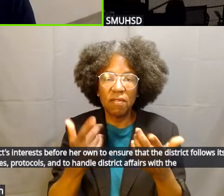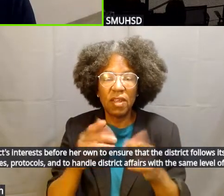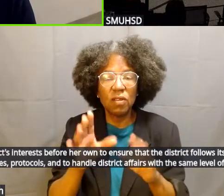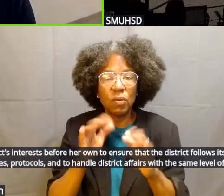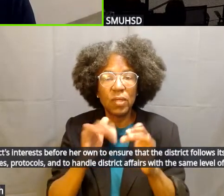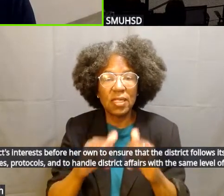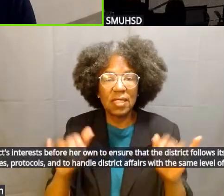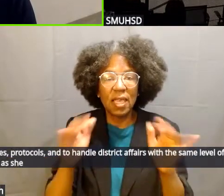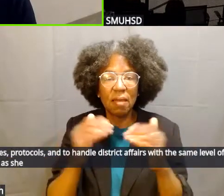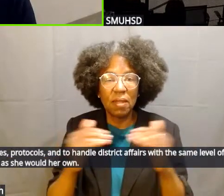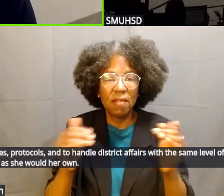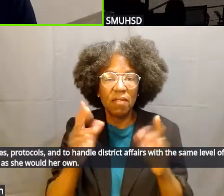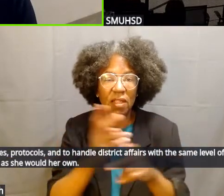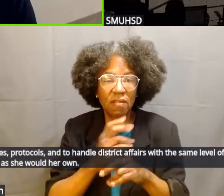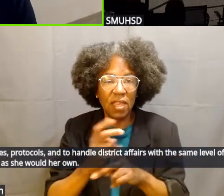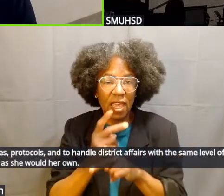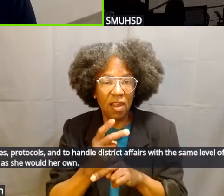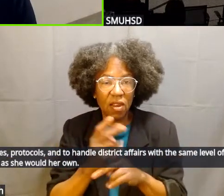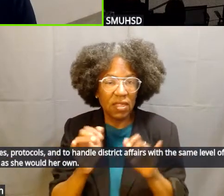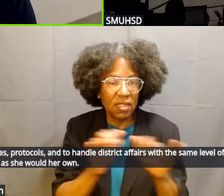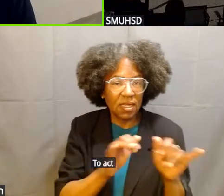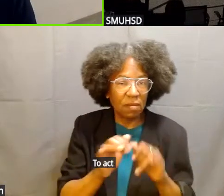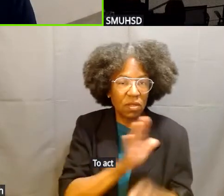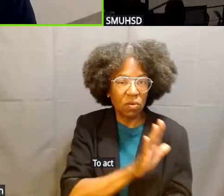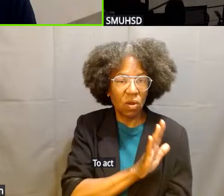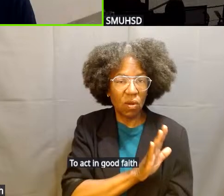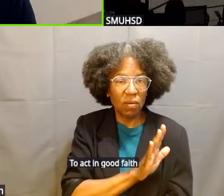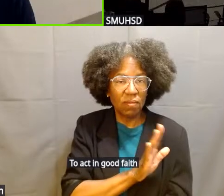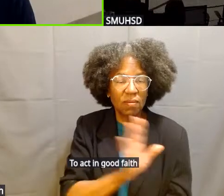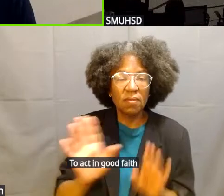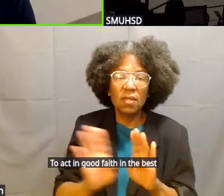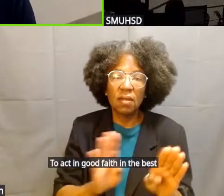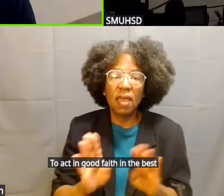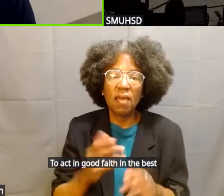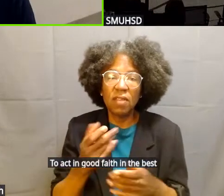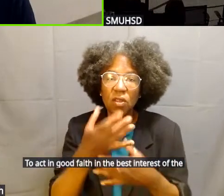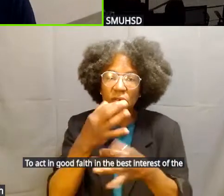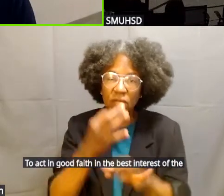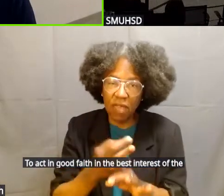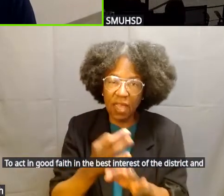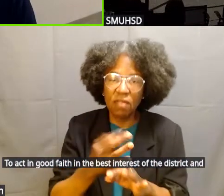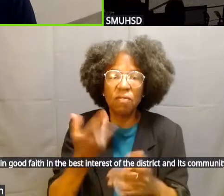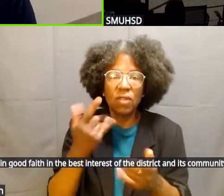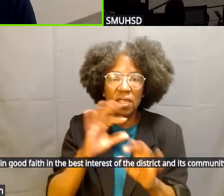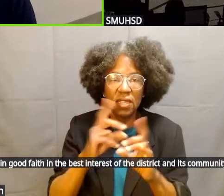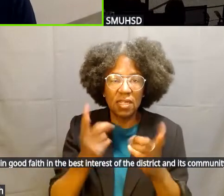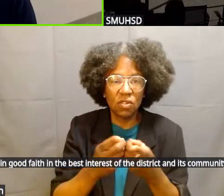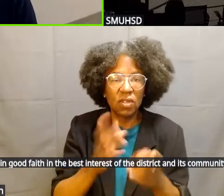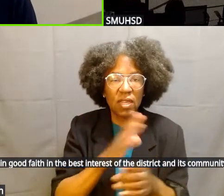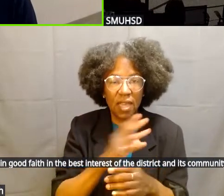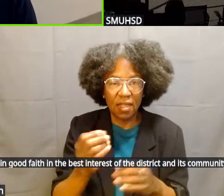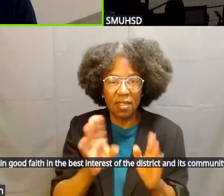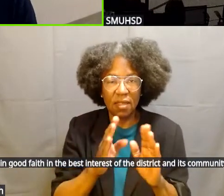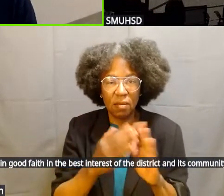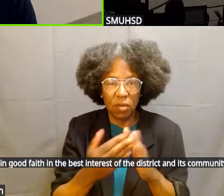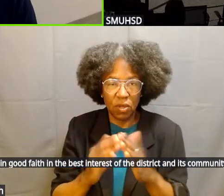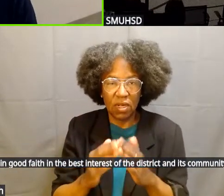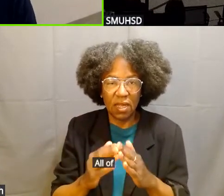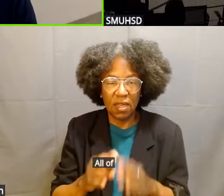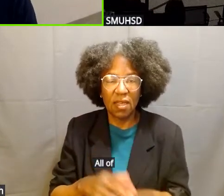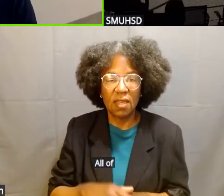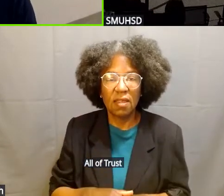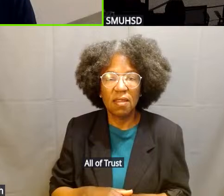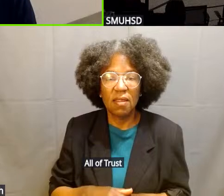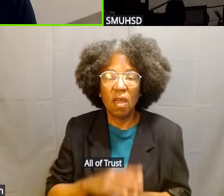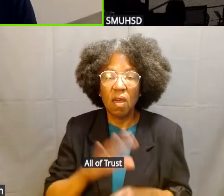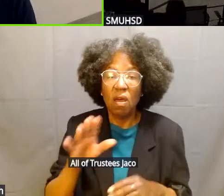she would her own, to act in good faith in the best interest of the district and its community? All of Trustees